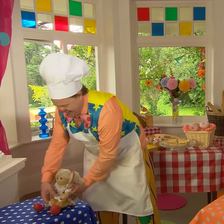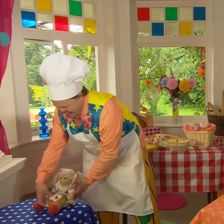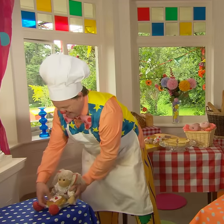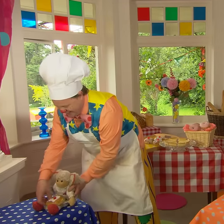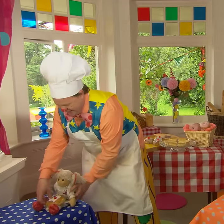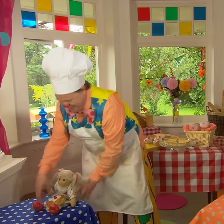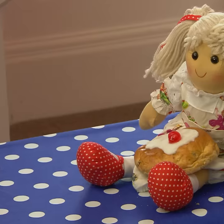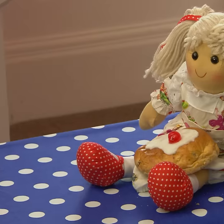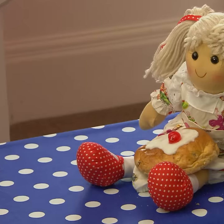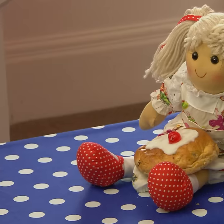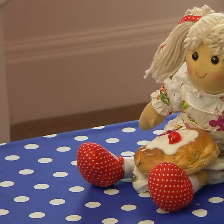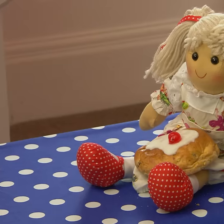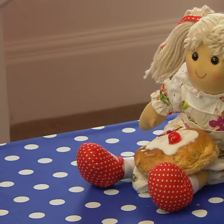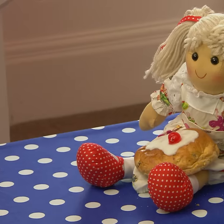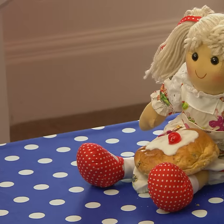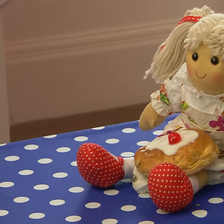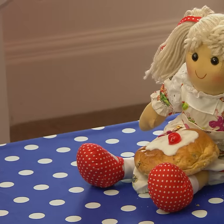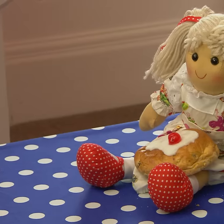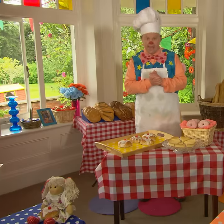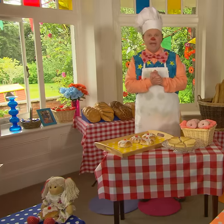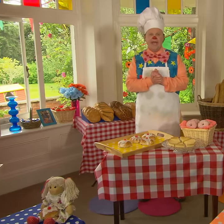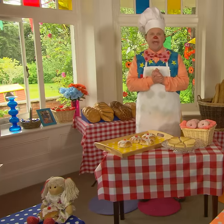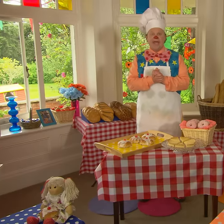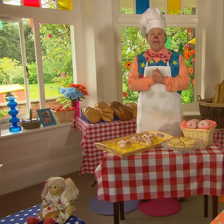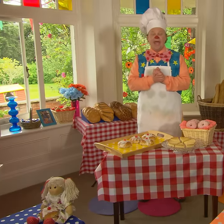we are. Who wants to buy the next current bun, Mr. Tumble?